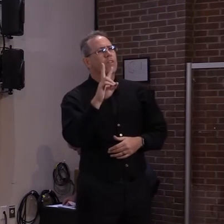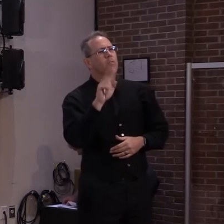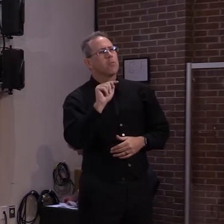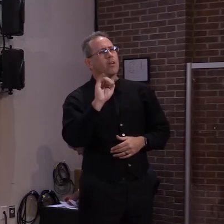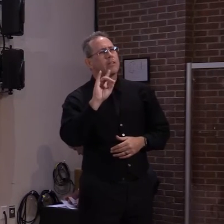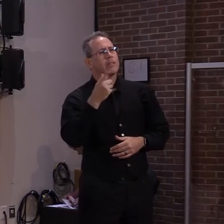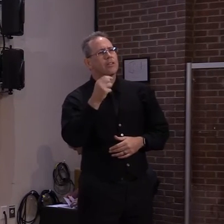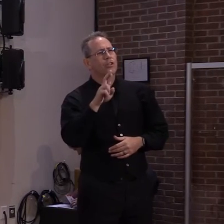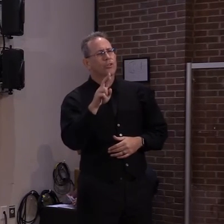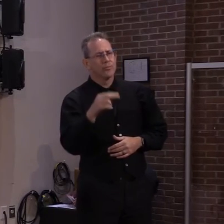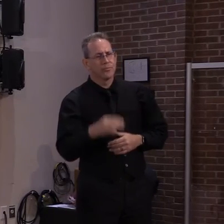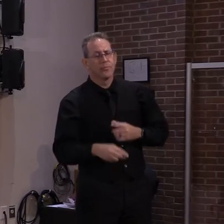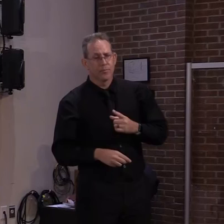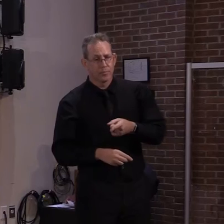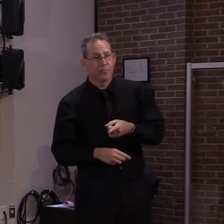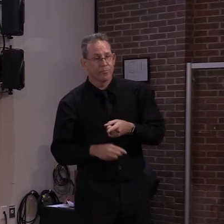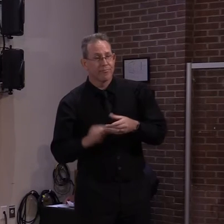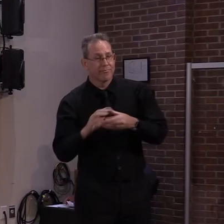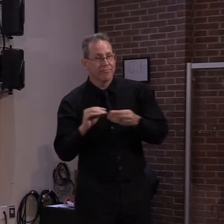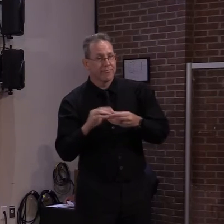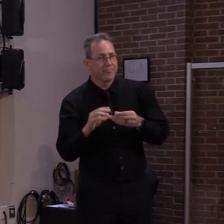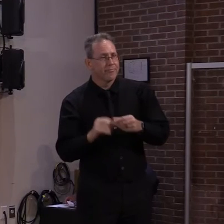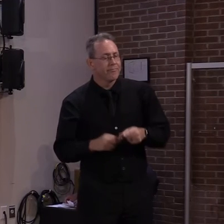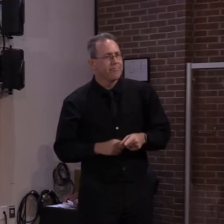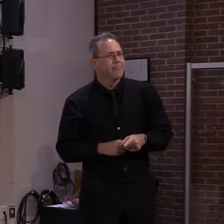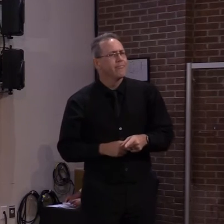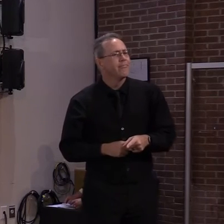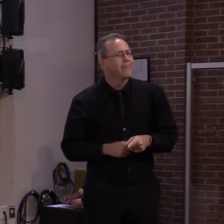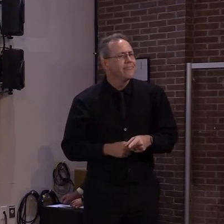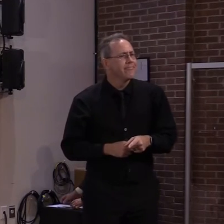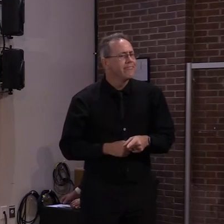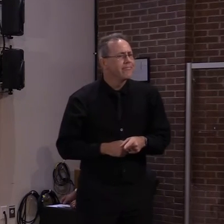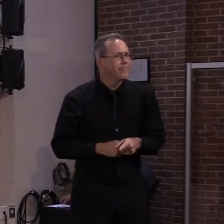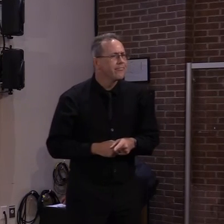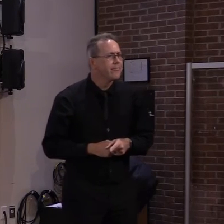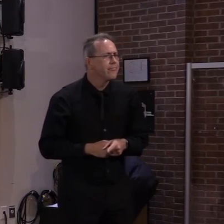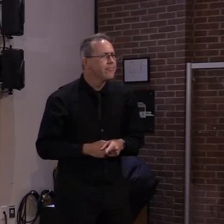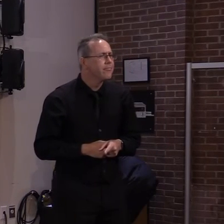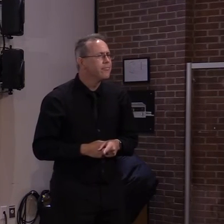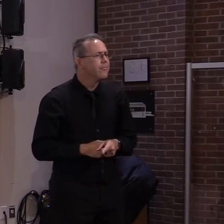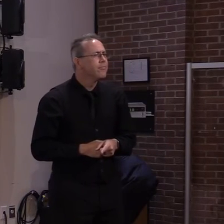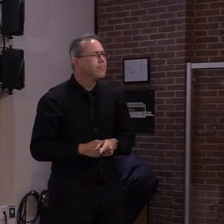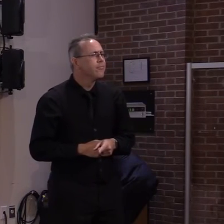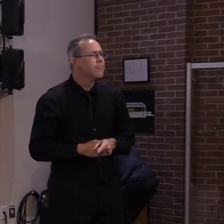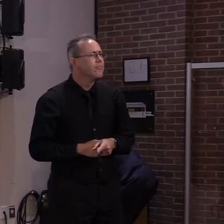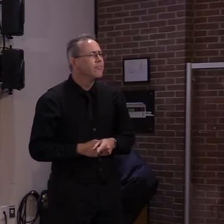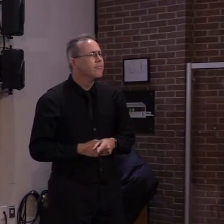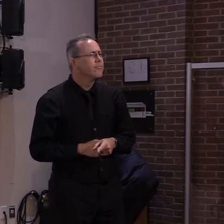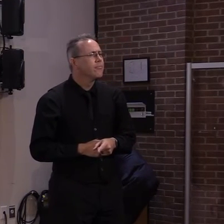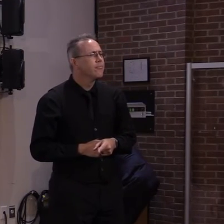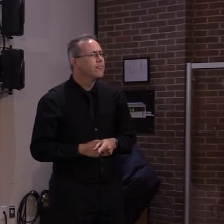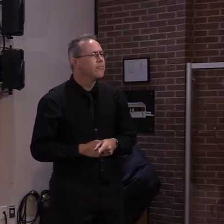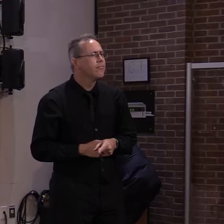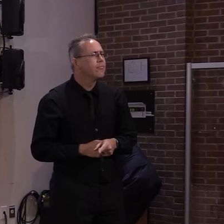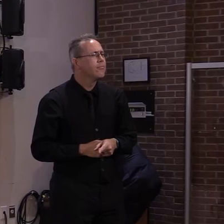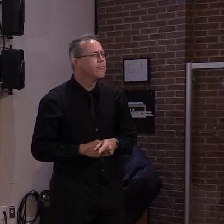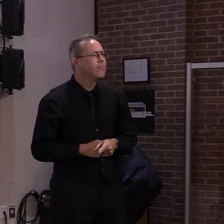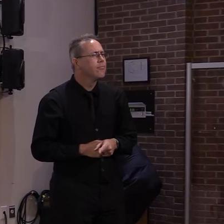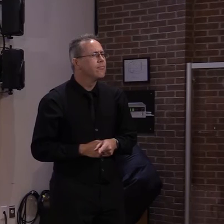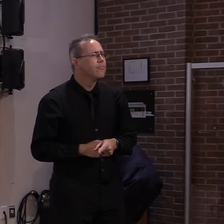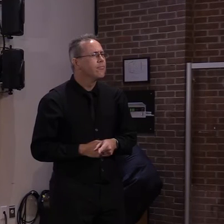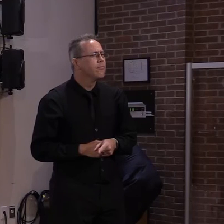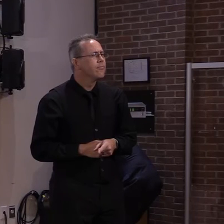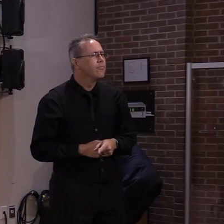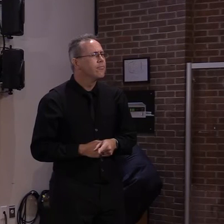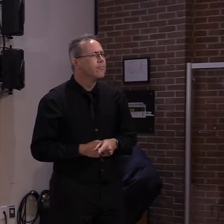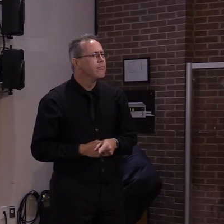Leora, VT Digger. Hi. So earlier on in the pandemic, you guys have released sort of more regularly